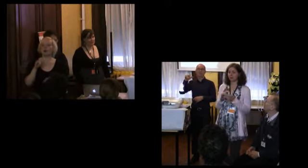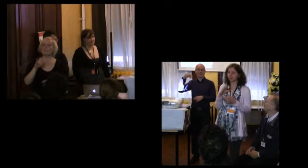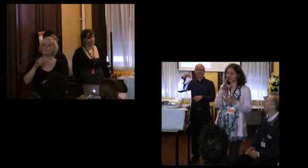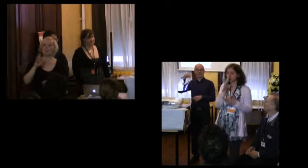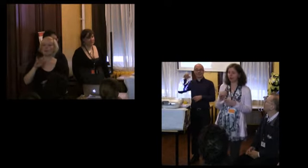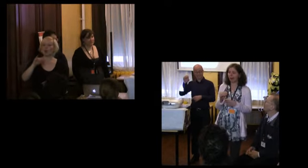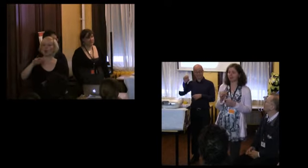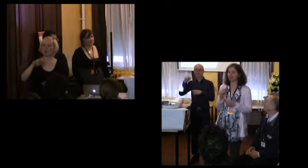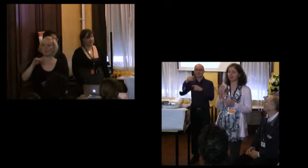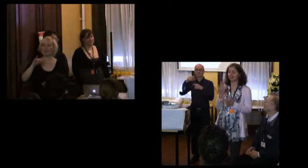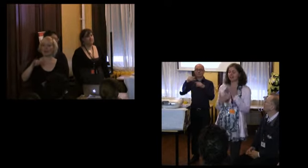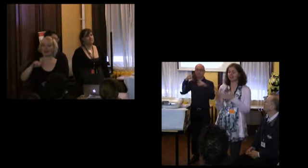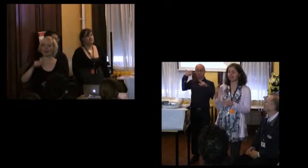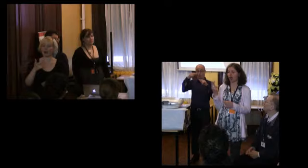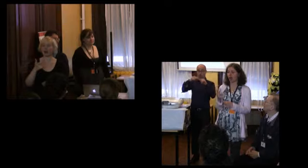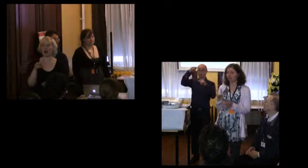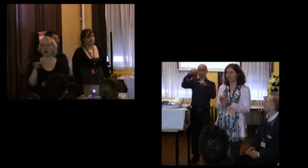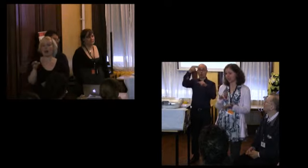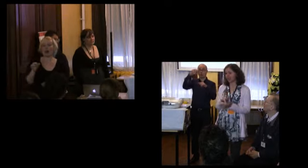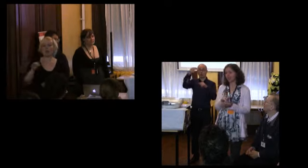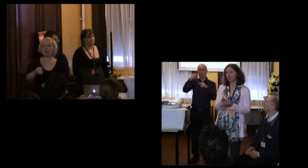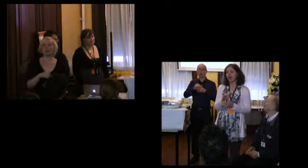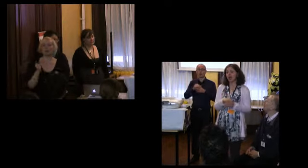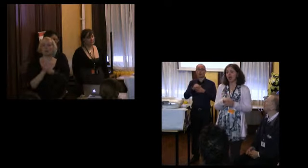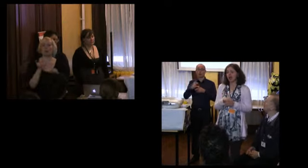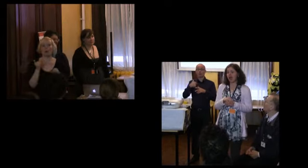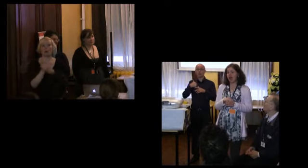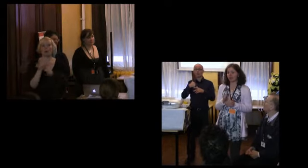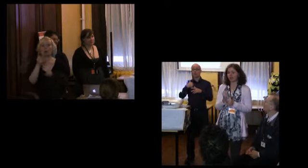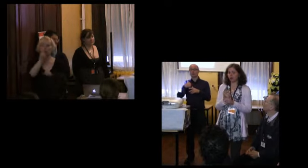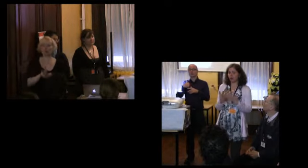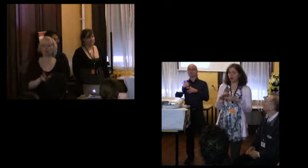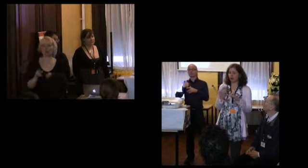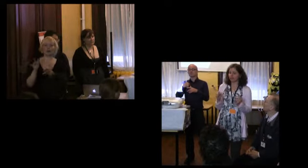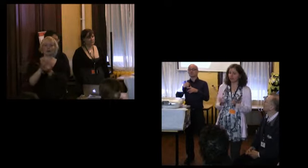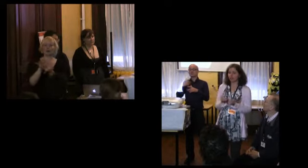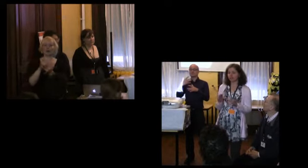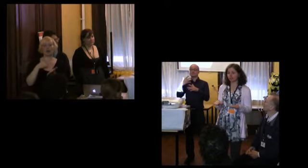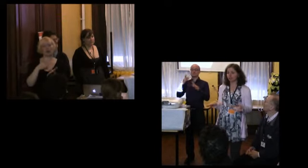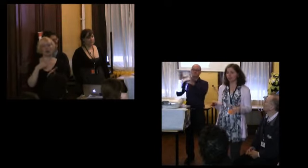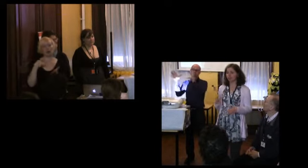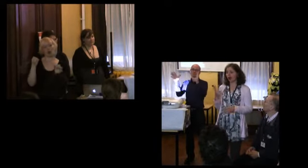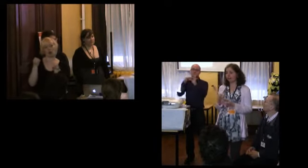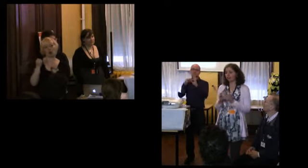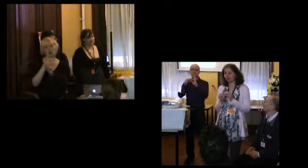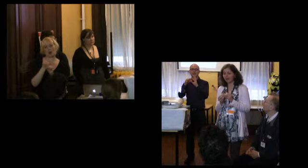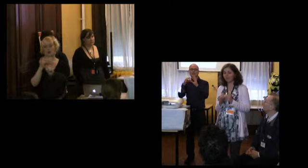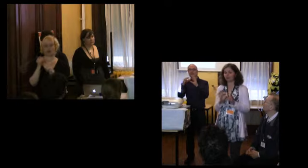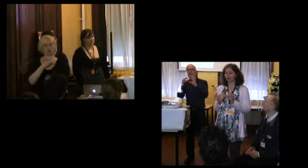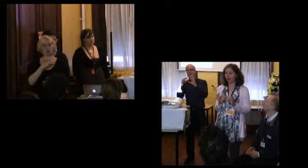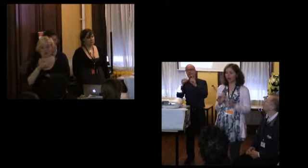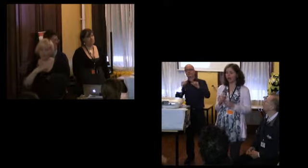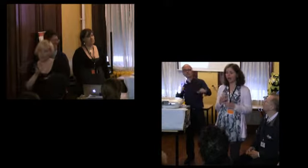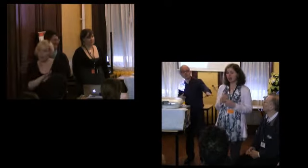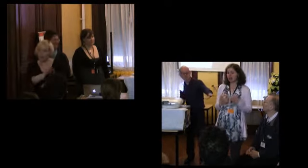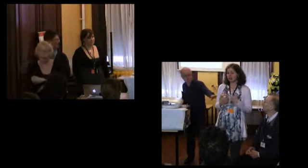I'm linked to Northampton Heritage Art Centre, and I do a lot of workshops with children, arts